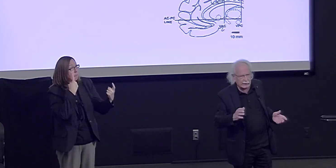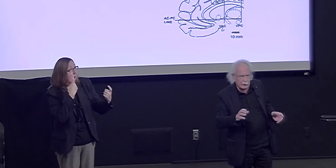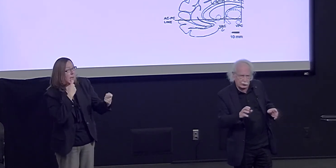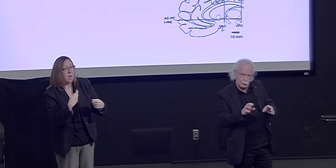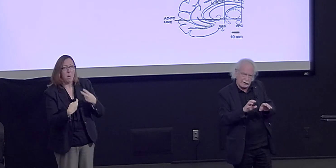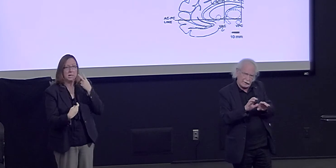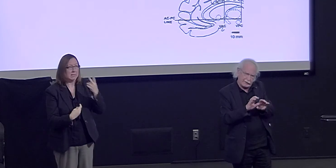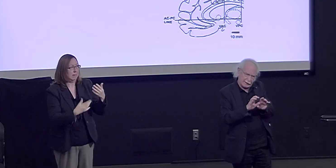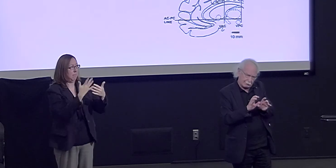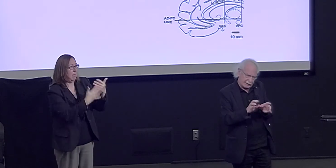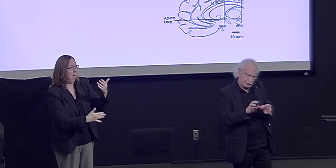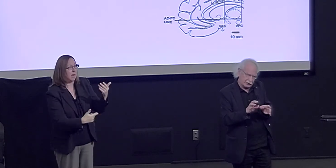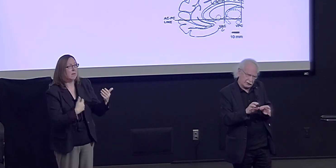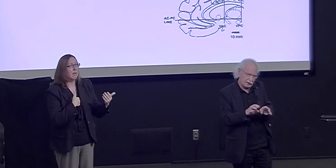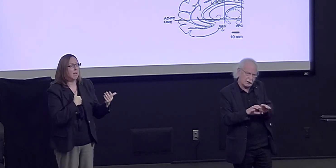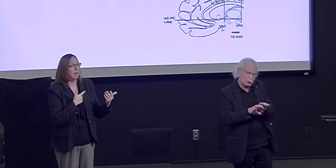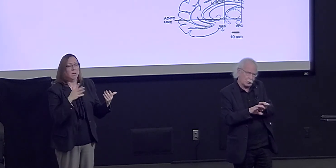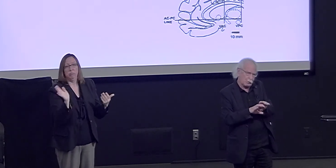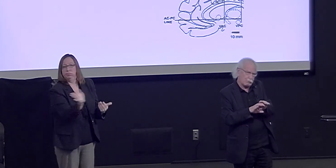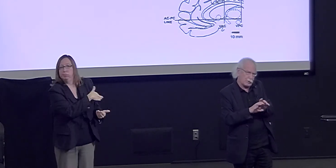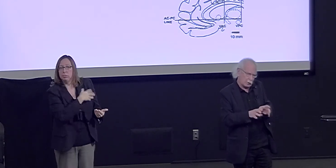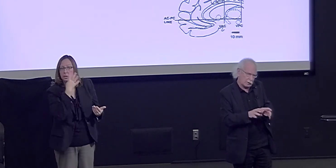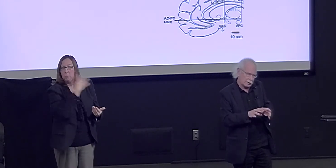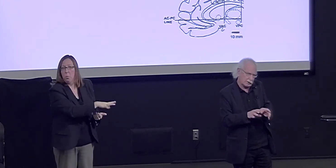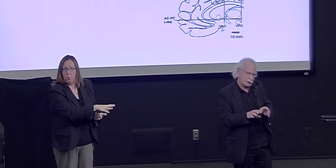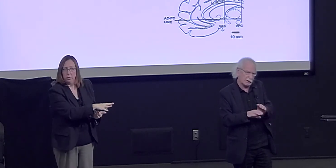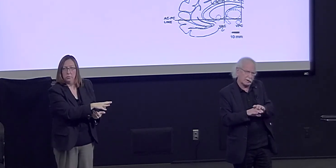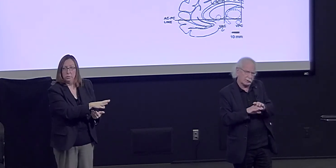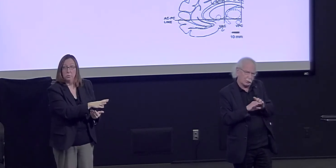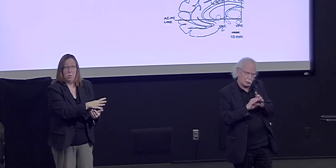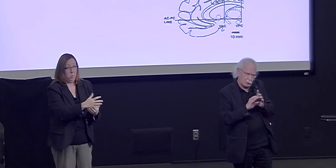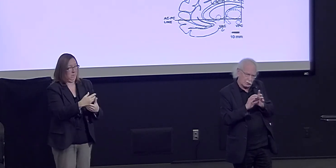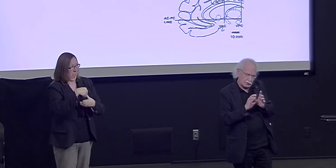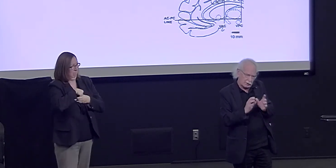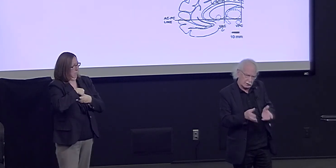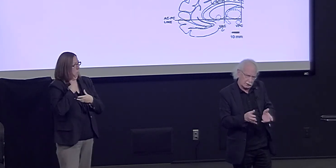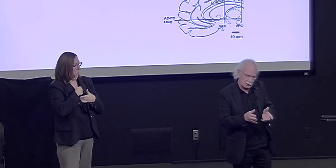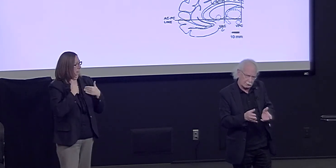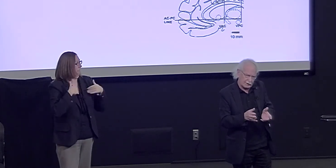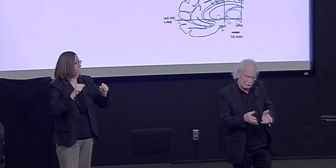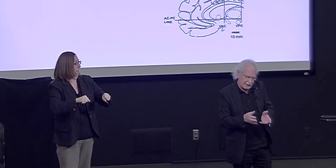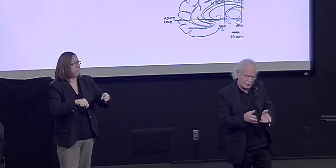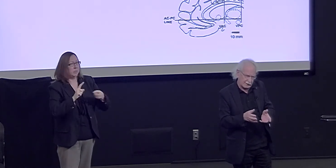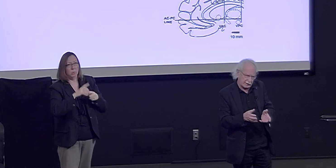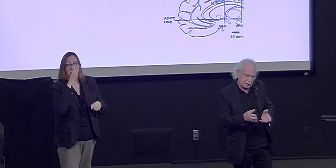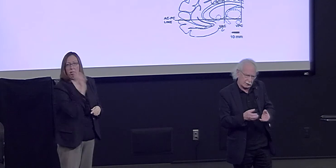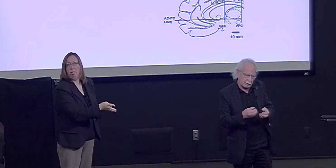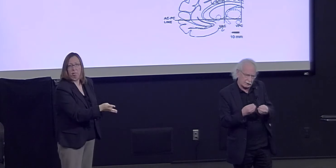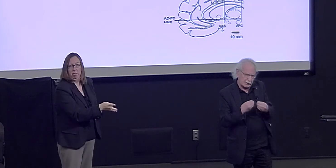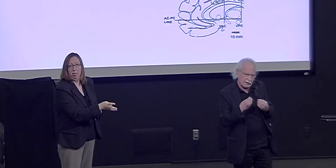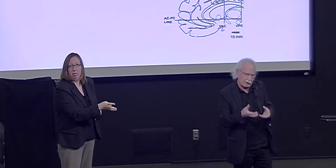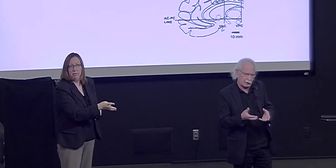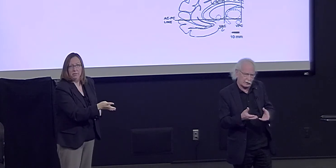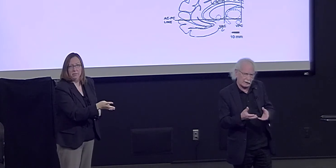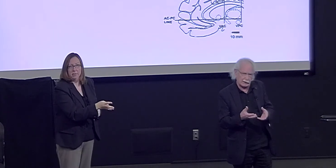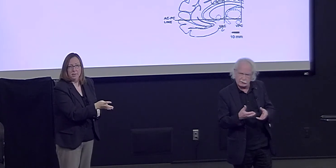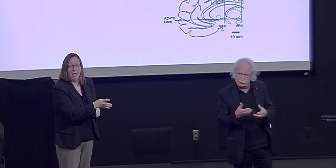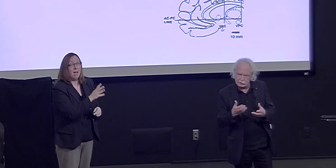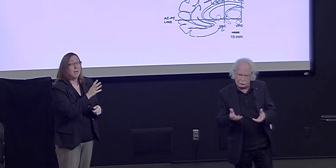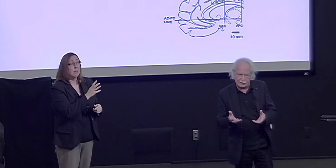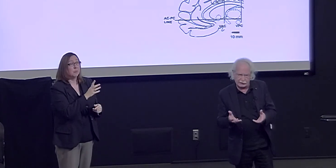blood. We have the capacity to block, to prevent our